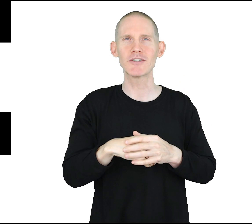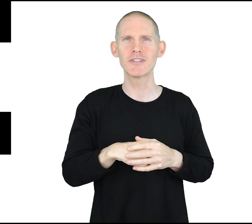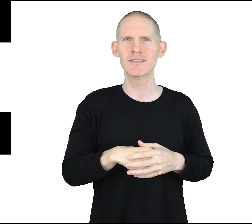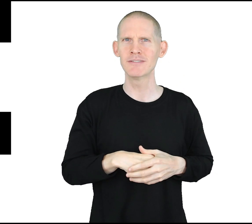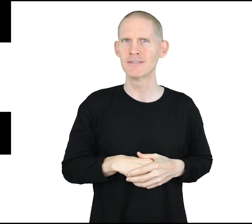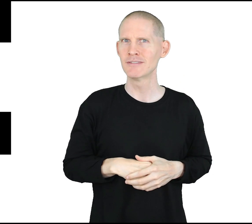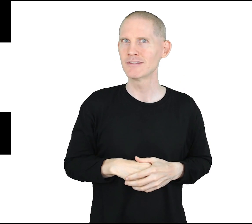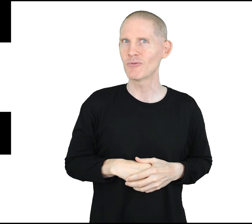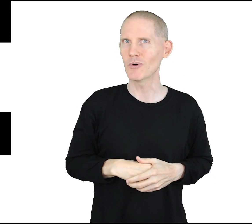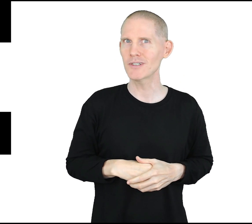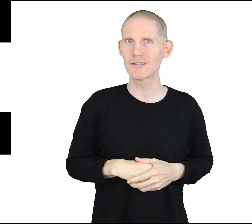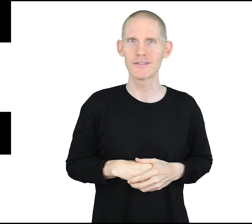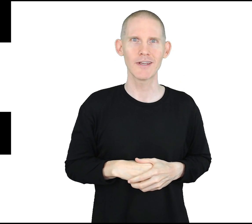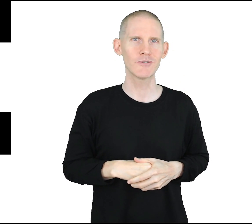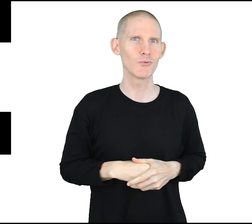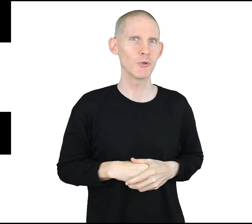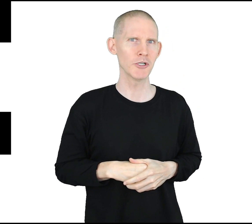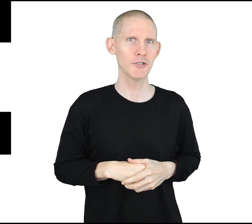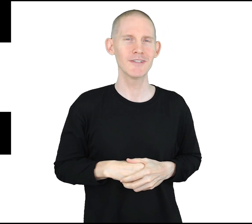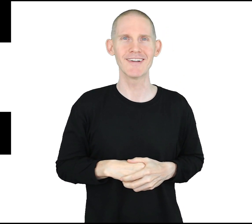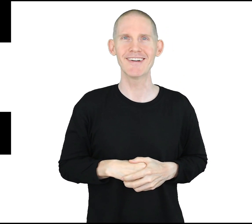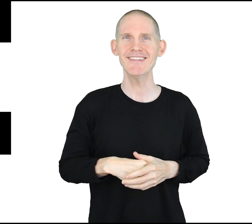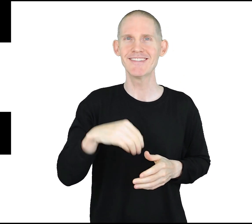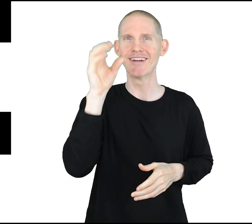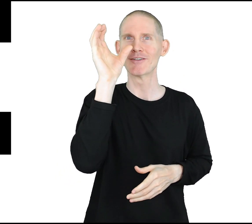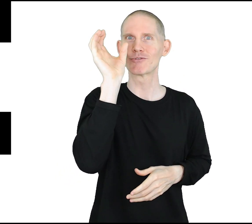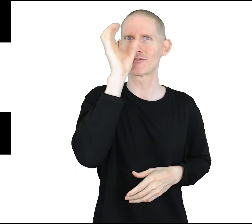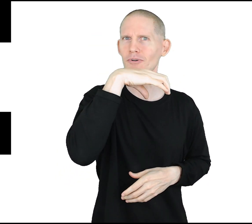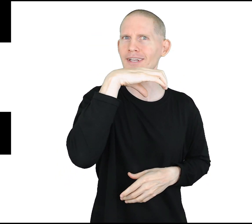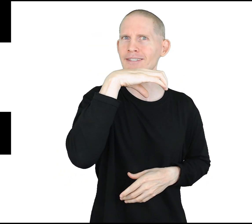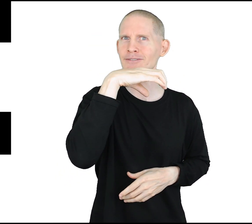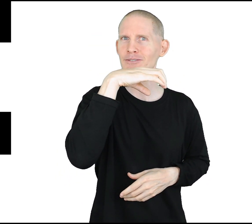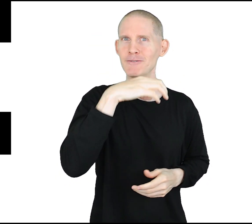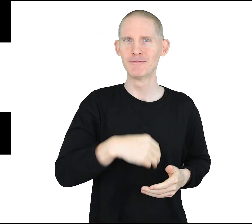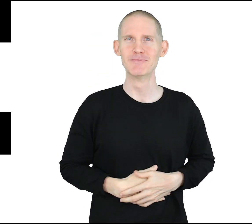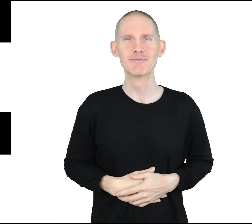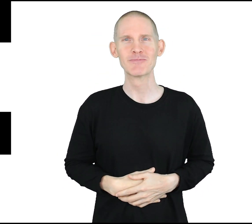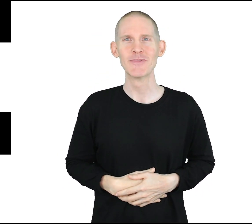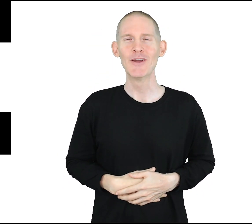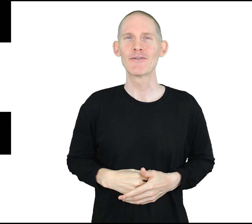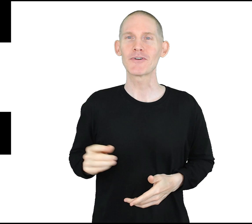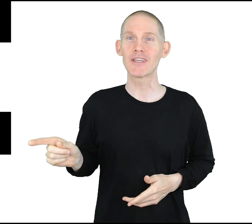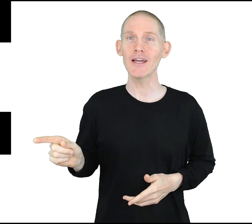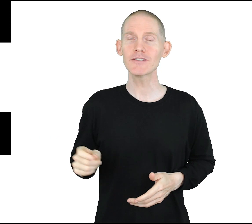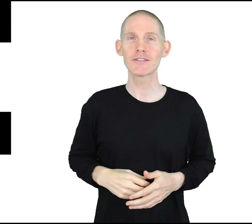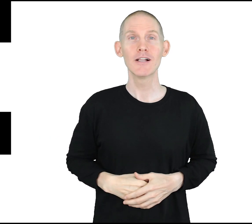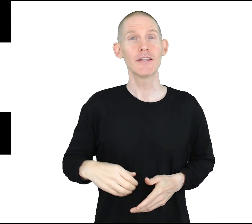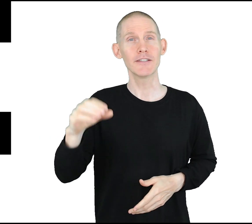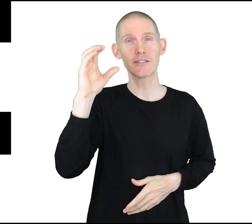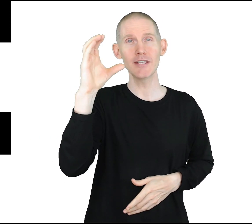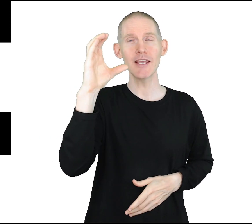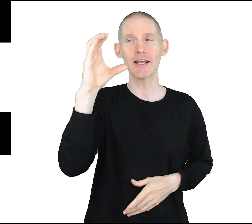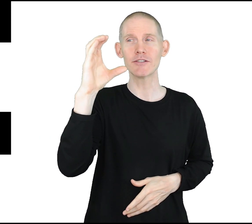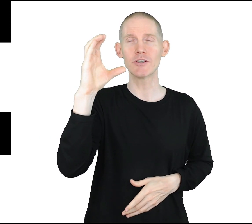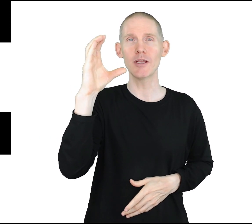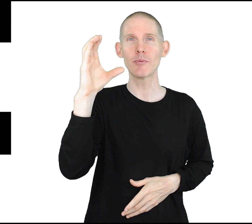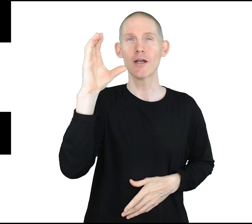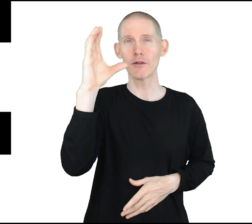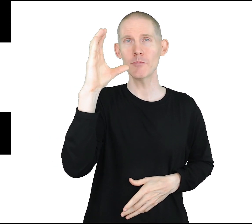expression. What? That's weird. Strange. For guess, that C hand shape, a little bit